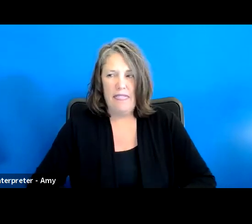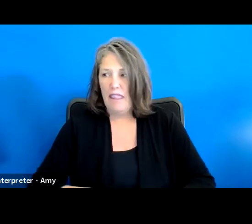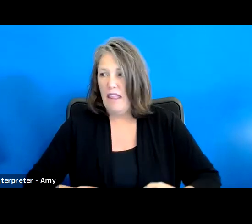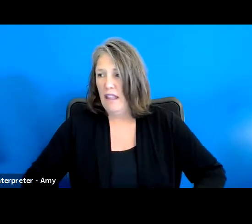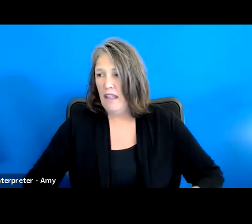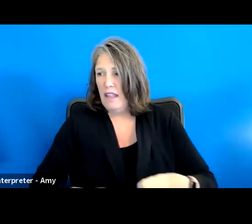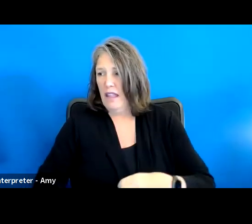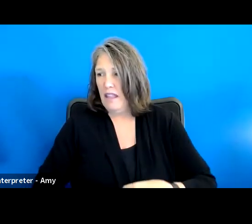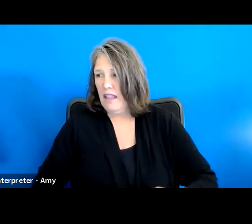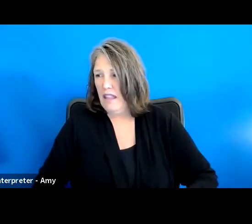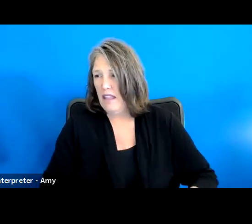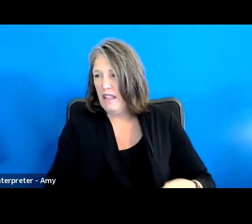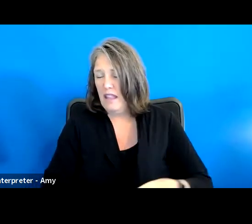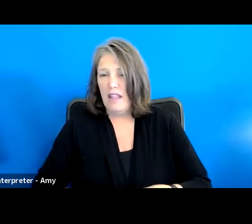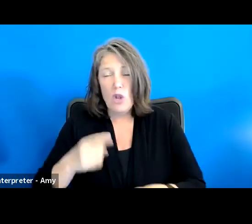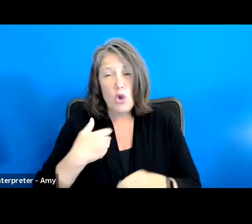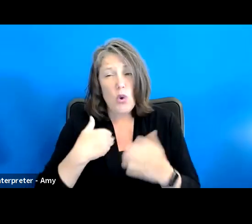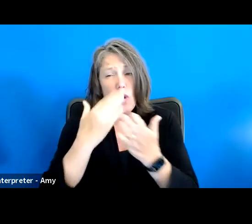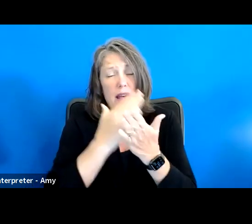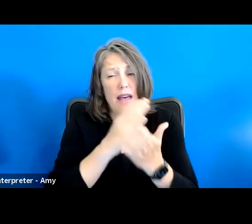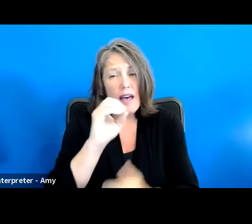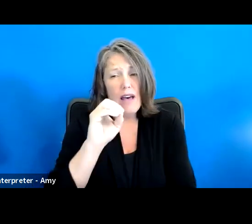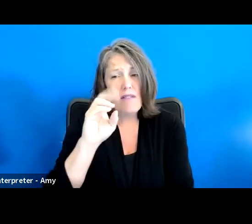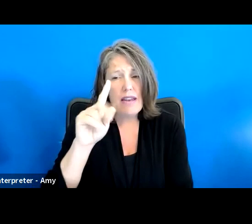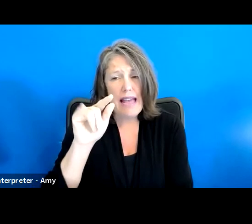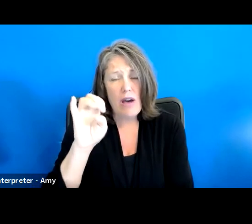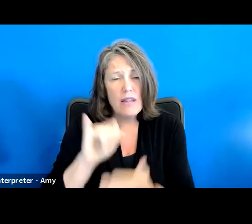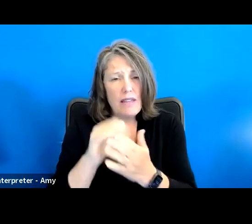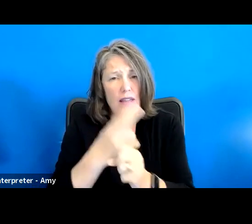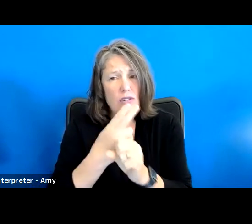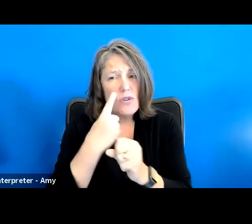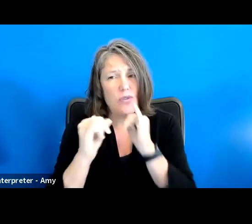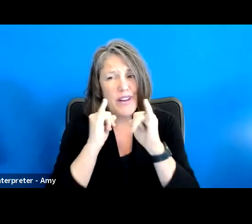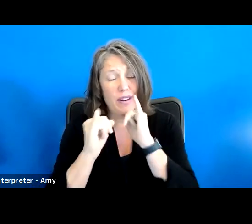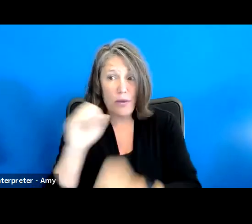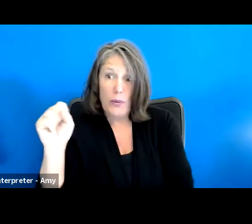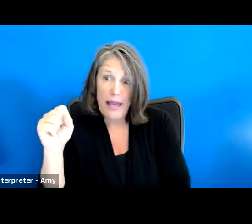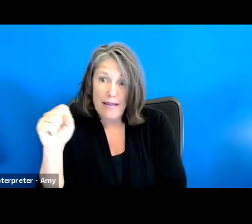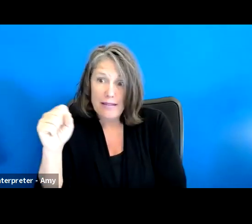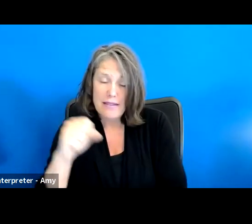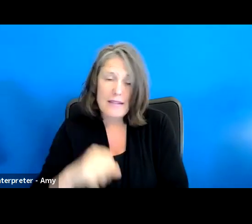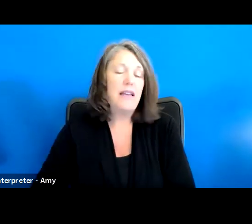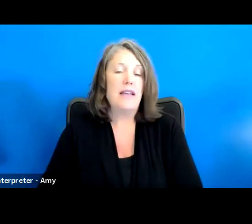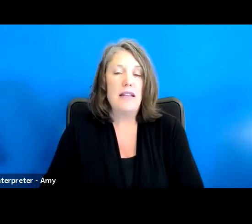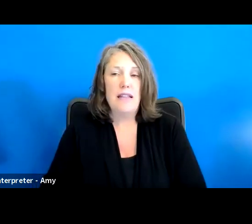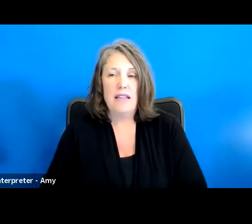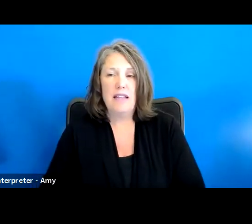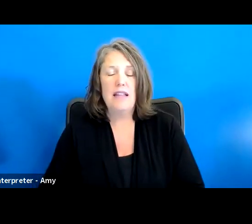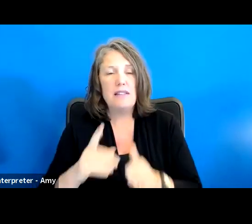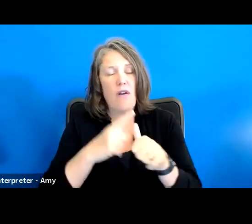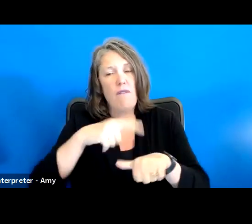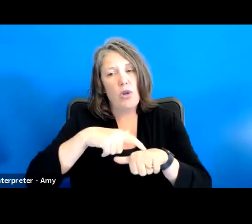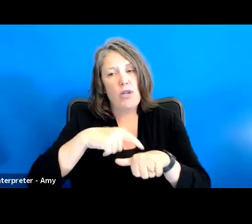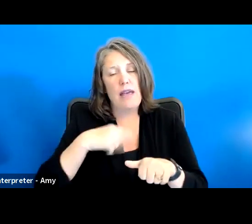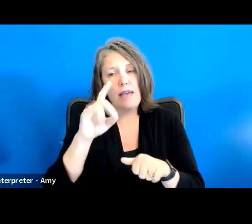is, do you have an outline that you use for an interview? Yes. So the first time